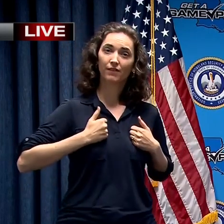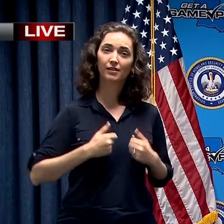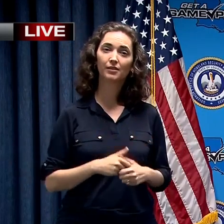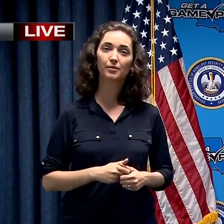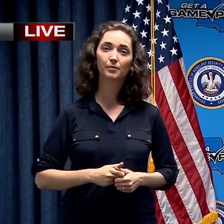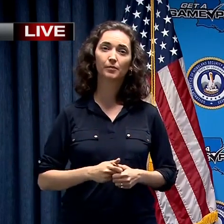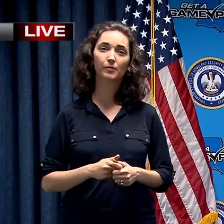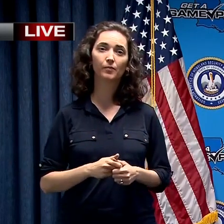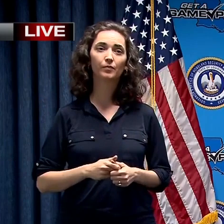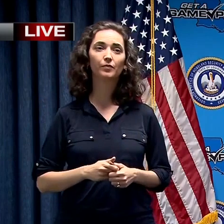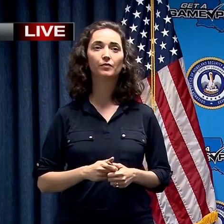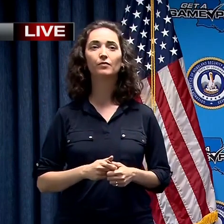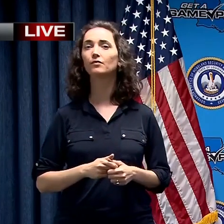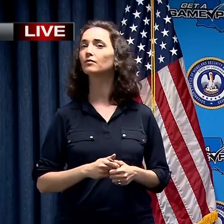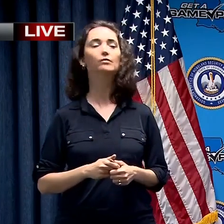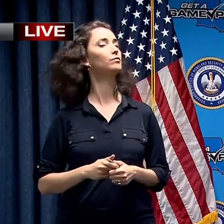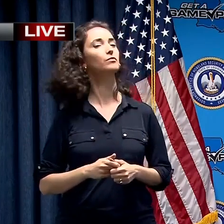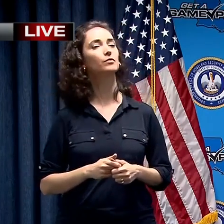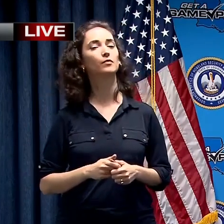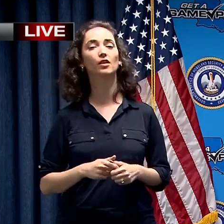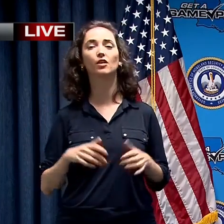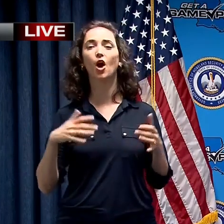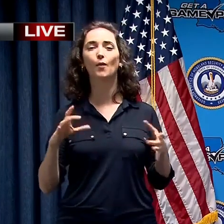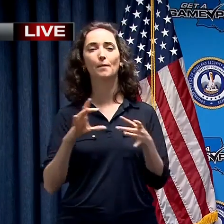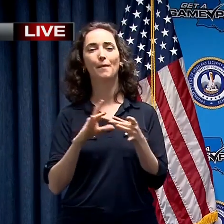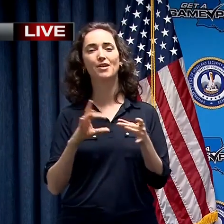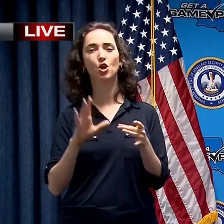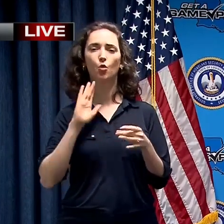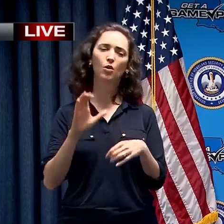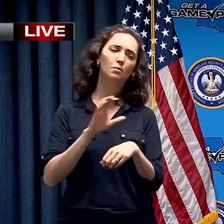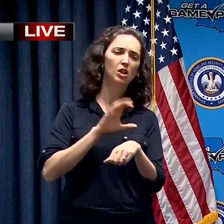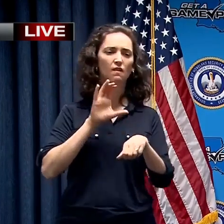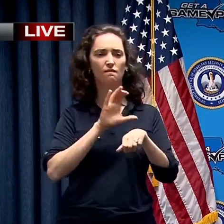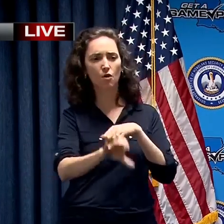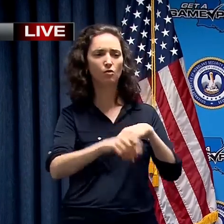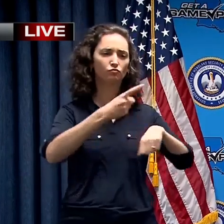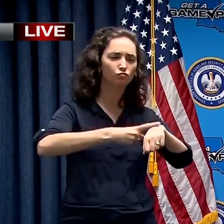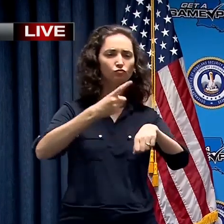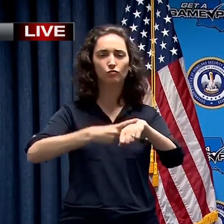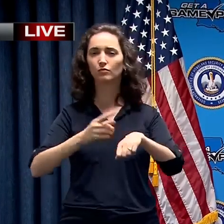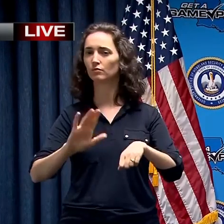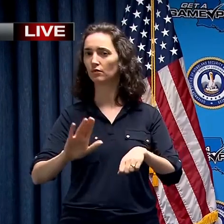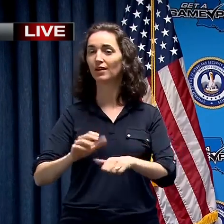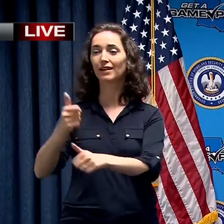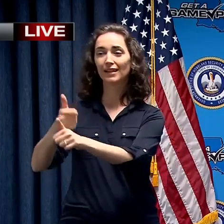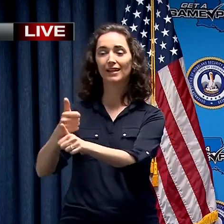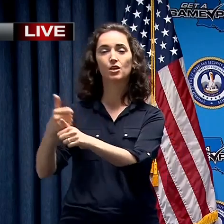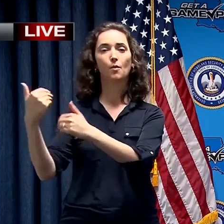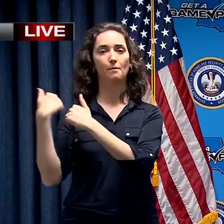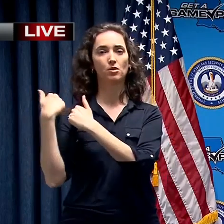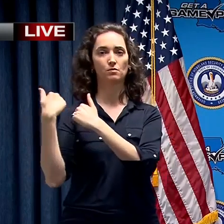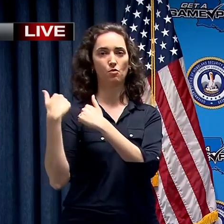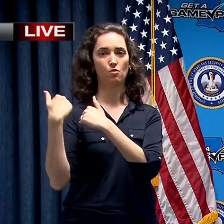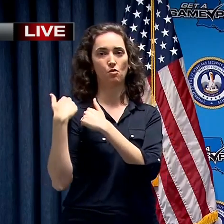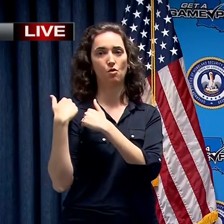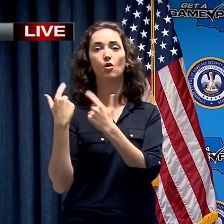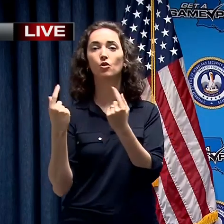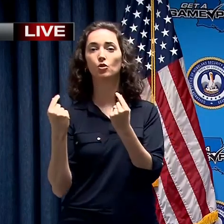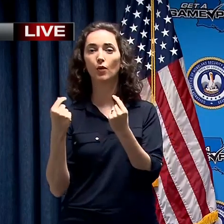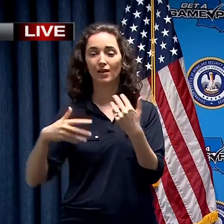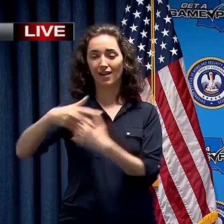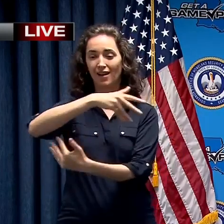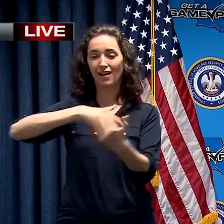As I've said before, we're not going to enforce our way out of the crisis. It's going to take everyone doing their part by staying apart from others to help us flatten the curve and